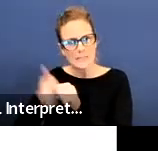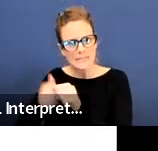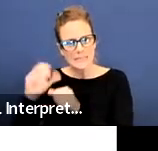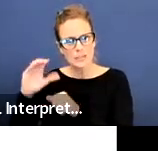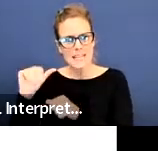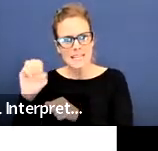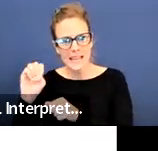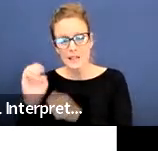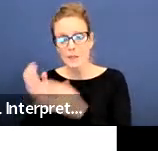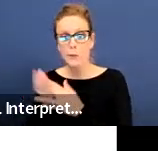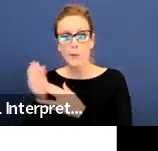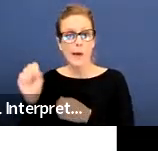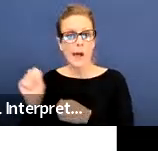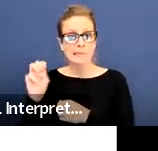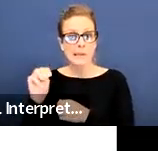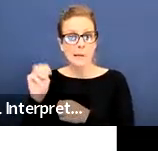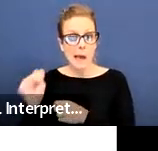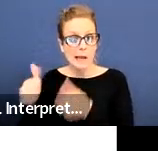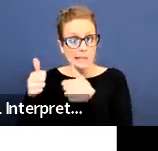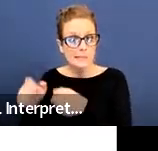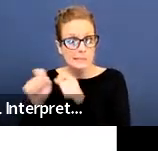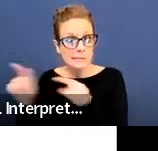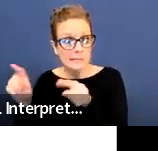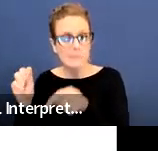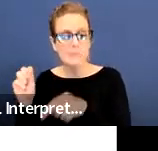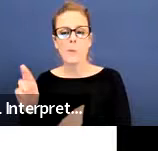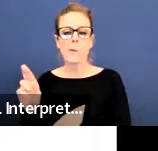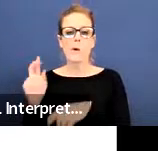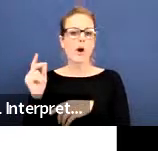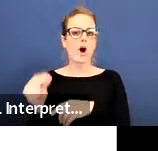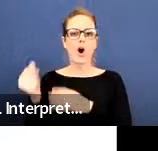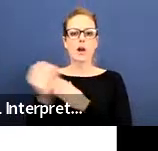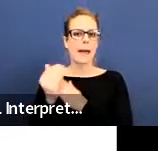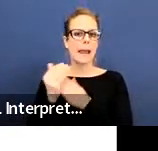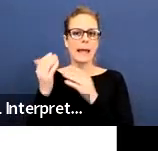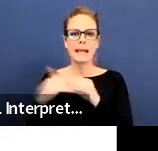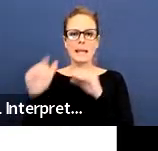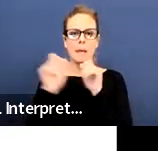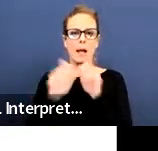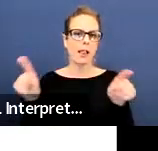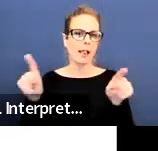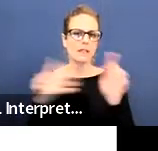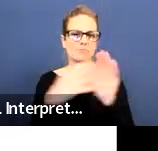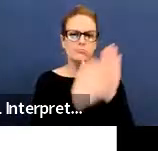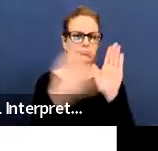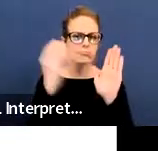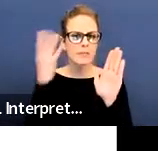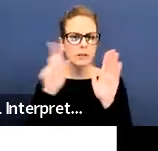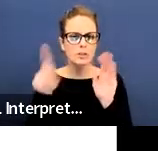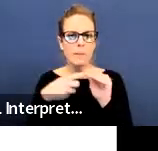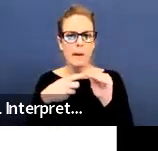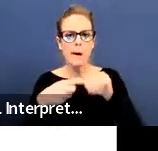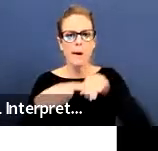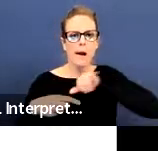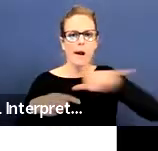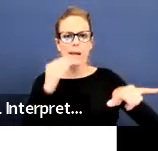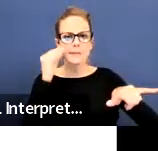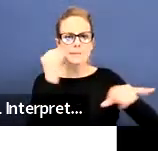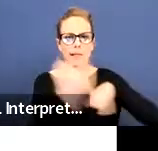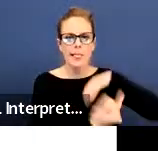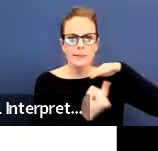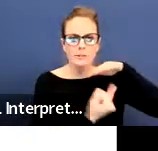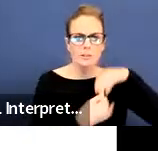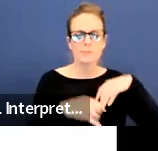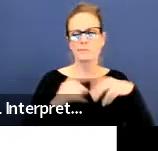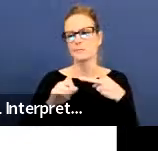through SMS or through some automatic email that goes out with information about isolation, information about